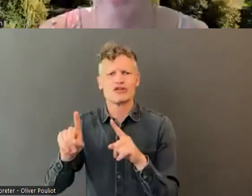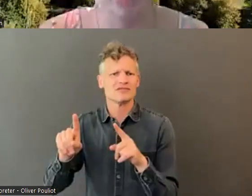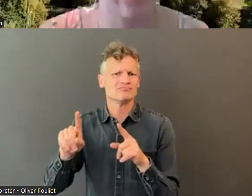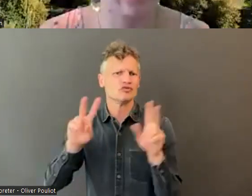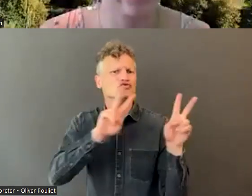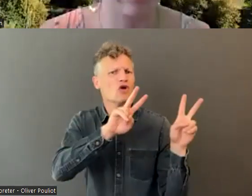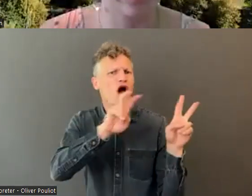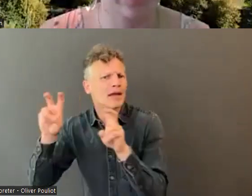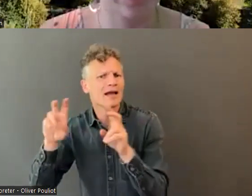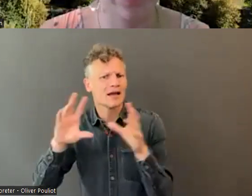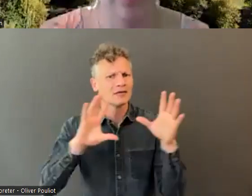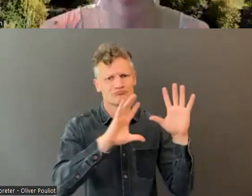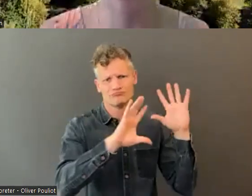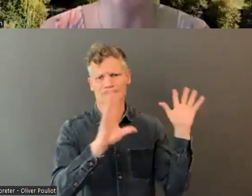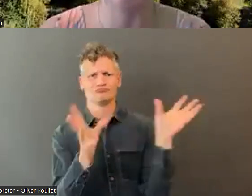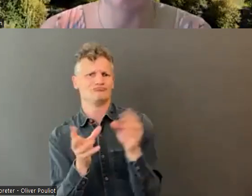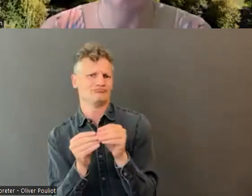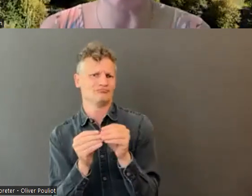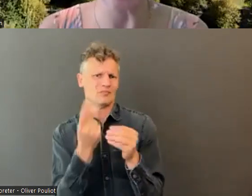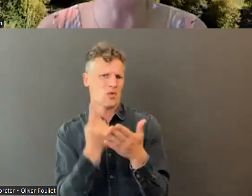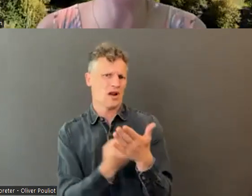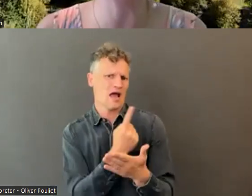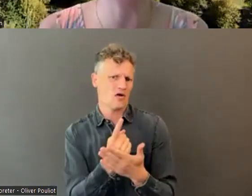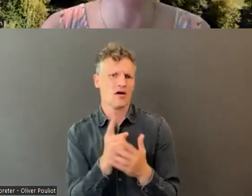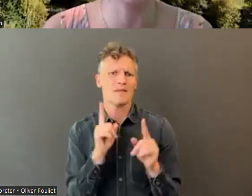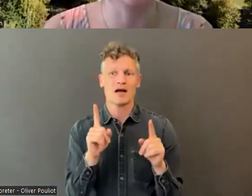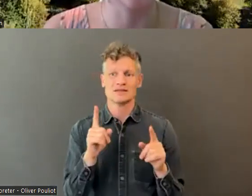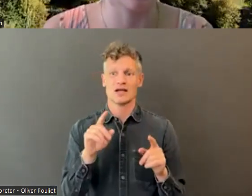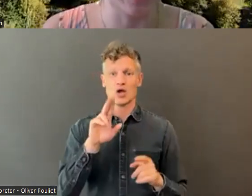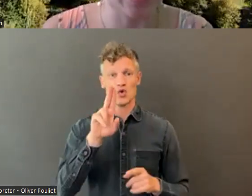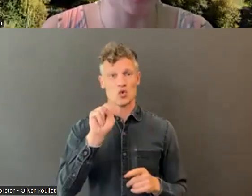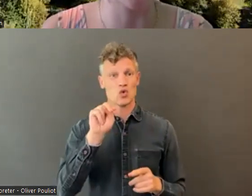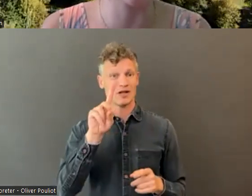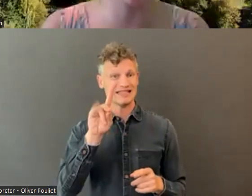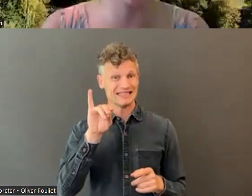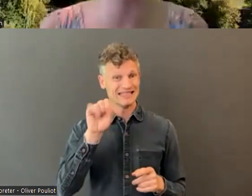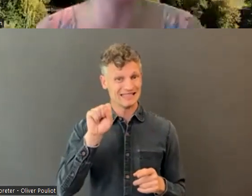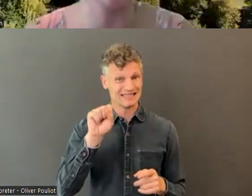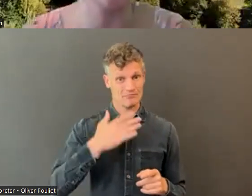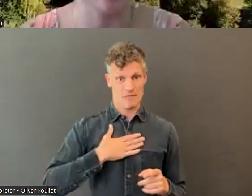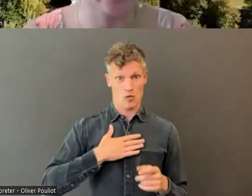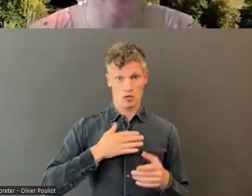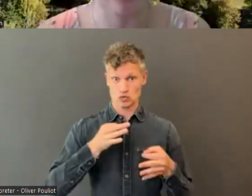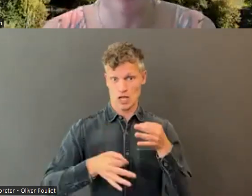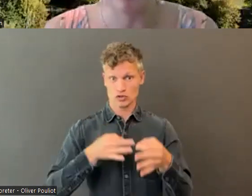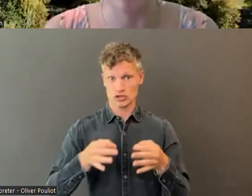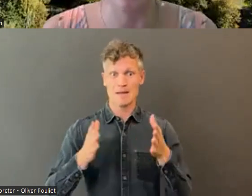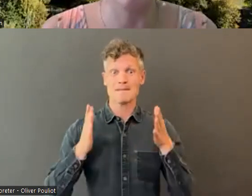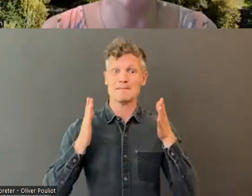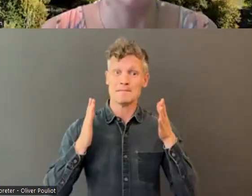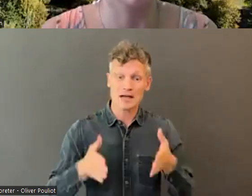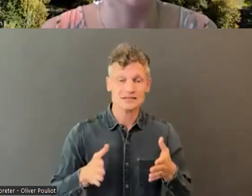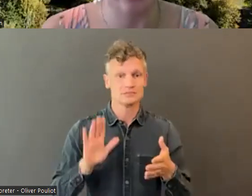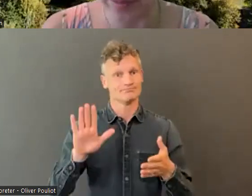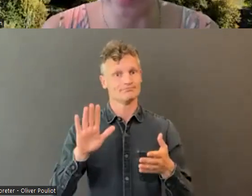UNDIS Disability Inclusive Procurement Strategy, there's several elements that you need to meet to be considered meeting the requirement. Some of these